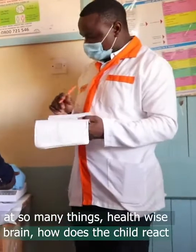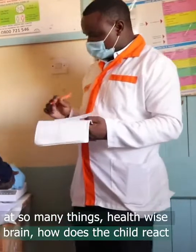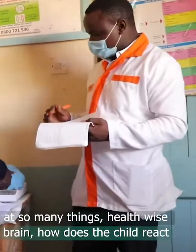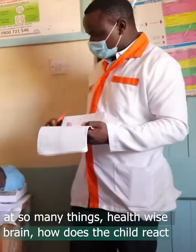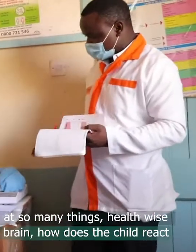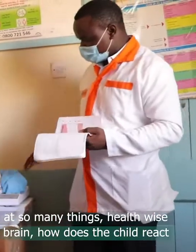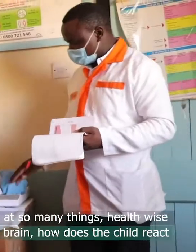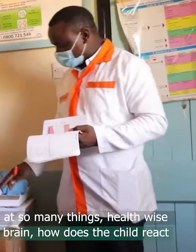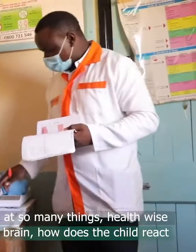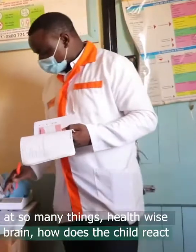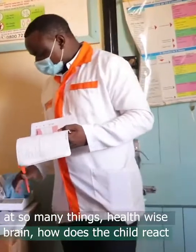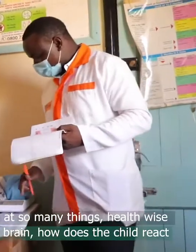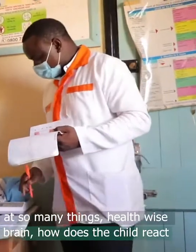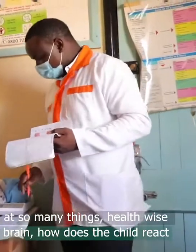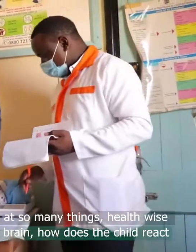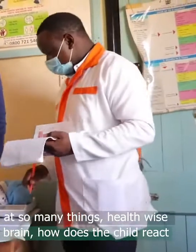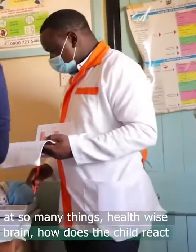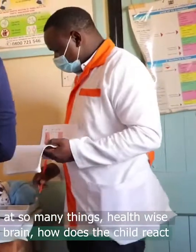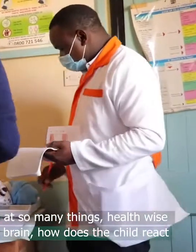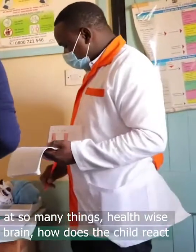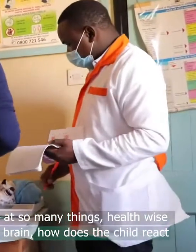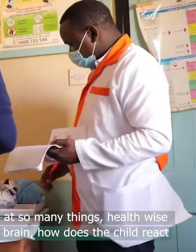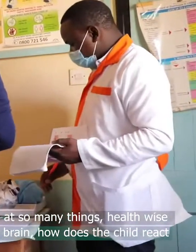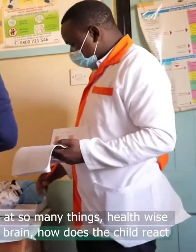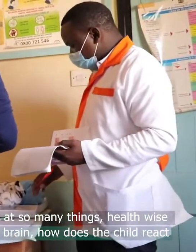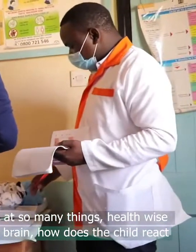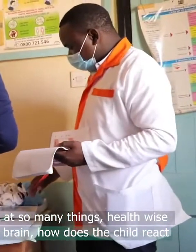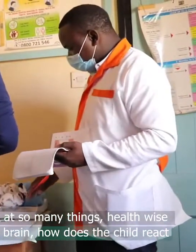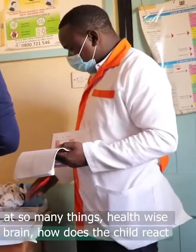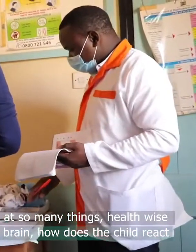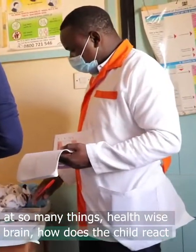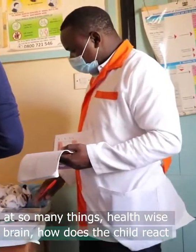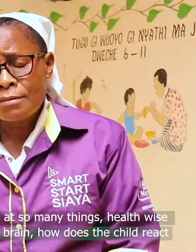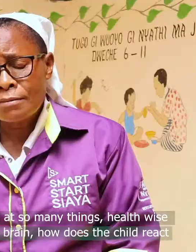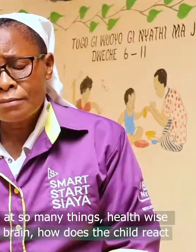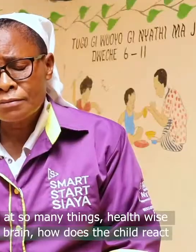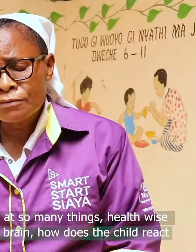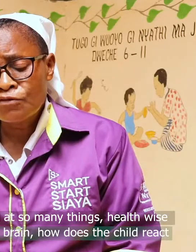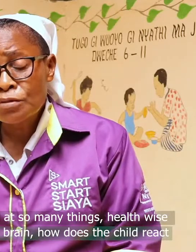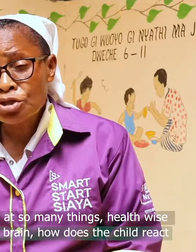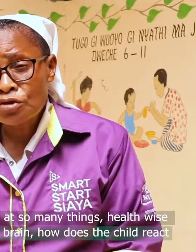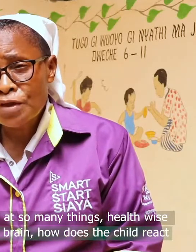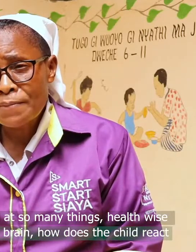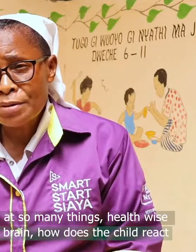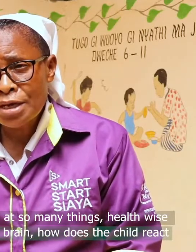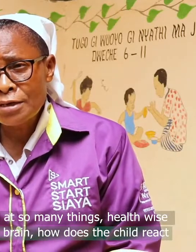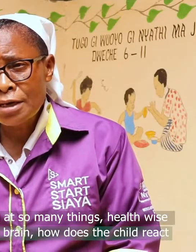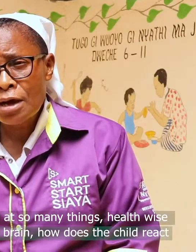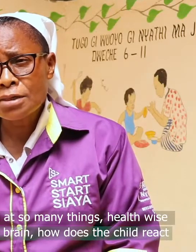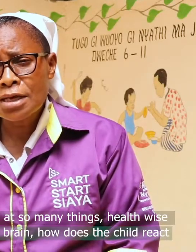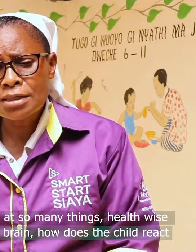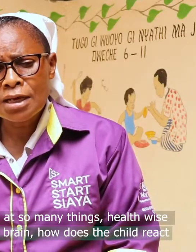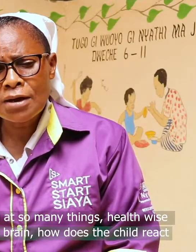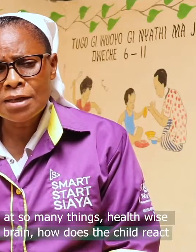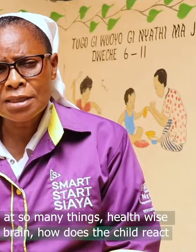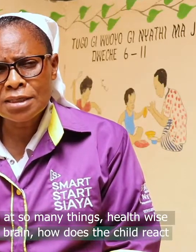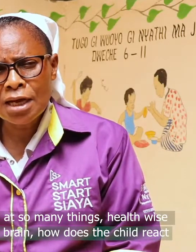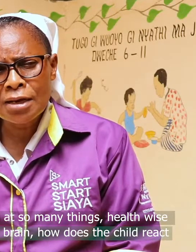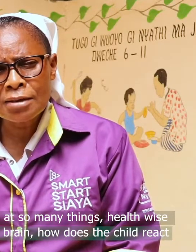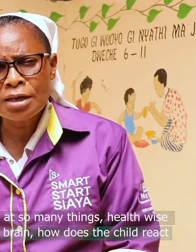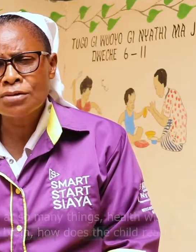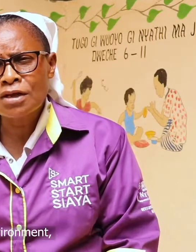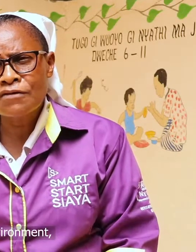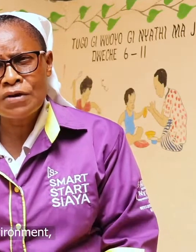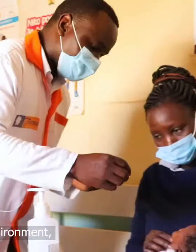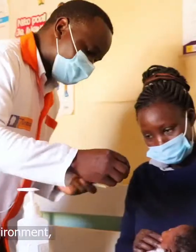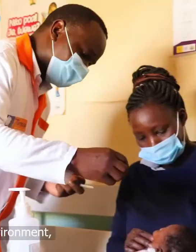things, health-wise, nutrition, education, the formation of the brain, how does the